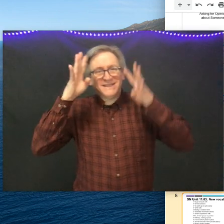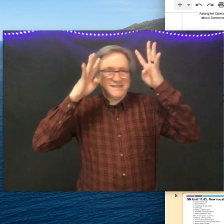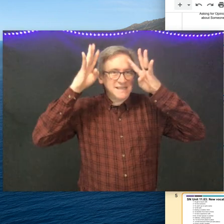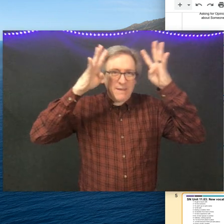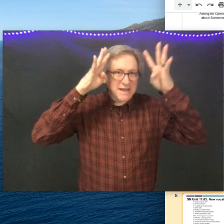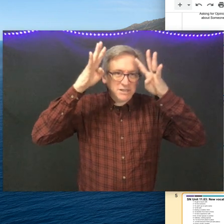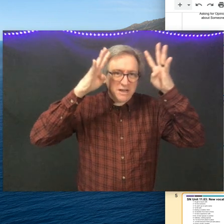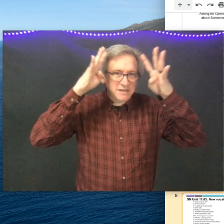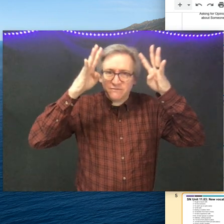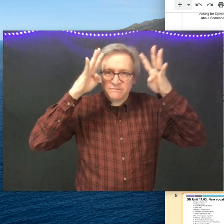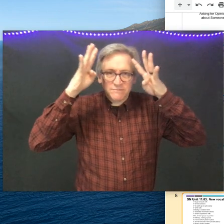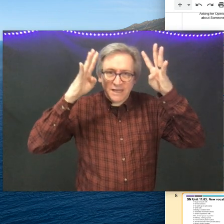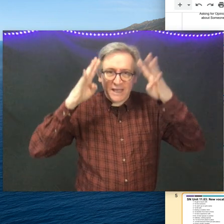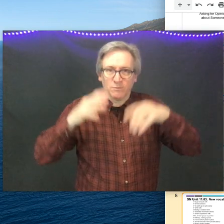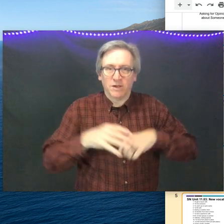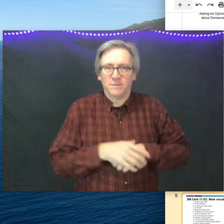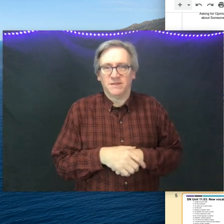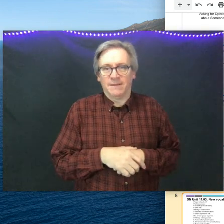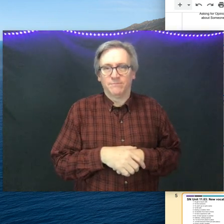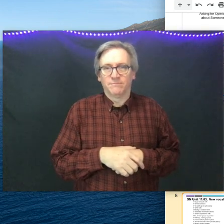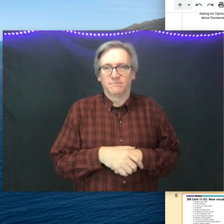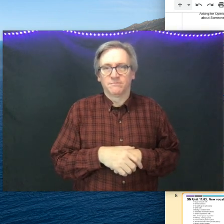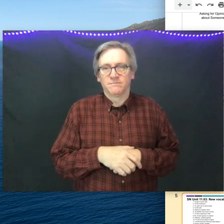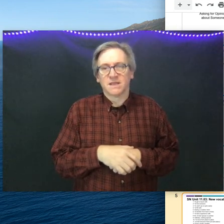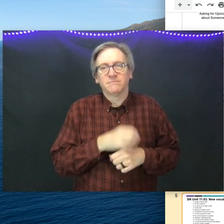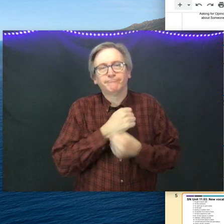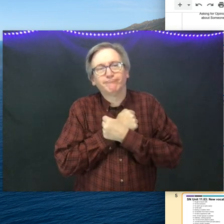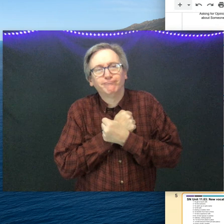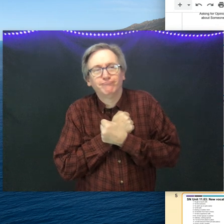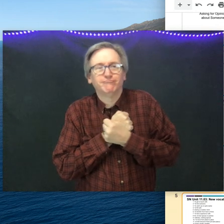Full of ideas, imaginative. Again, we come to that.